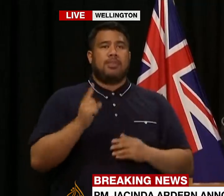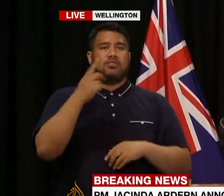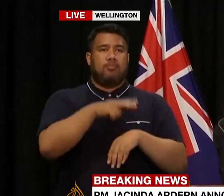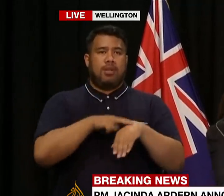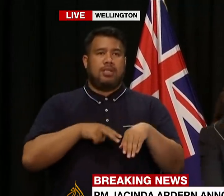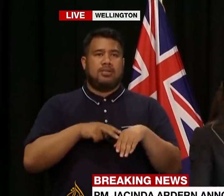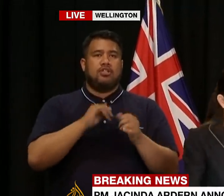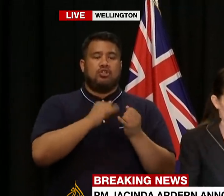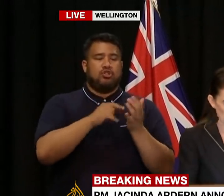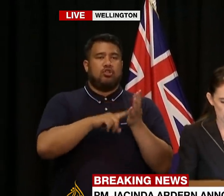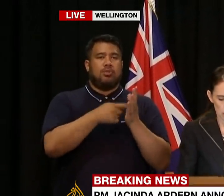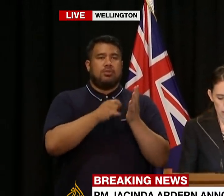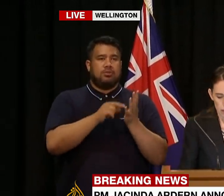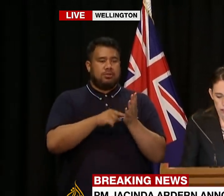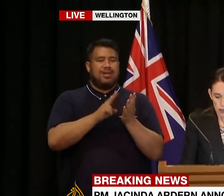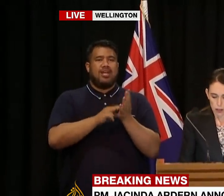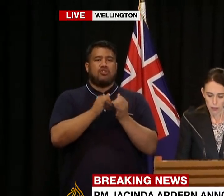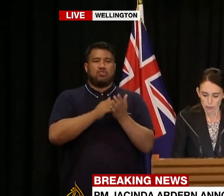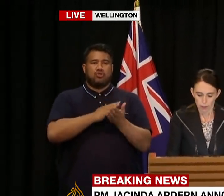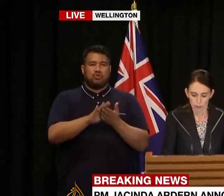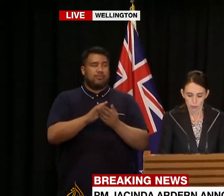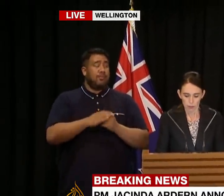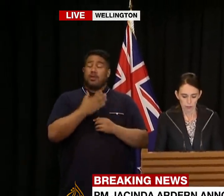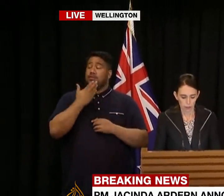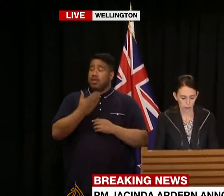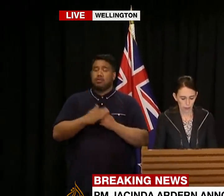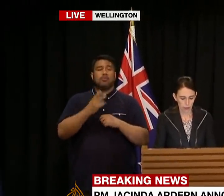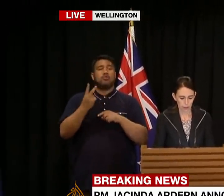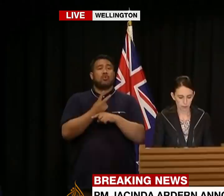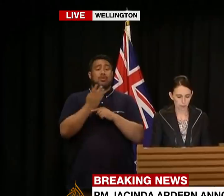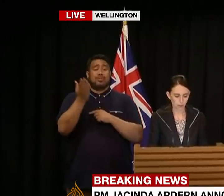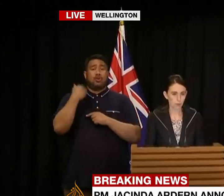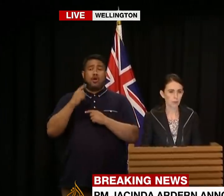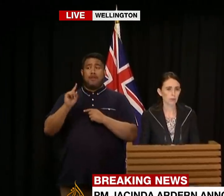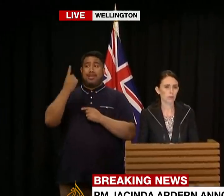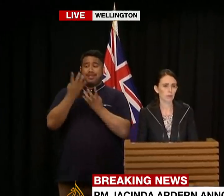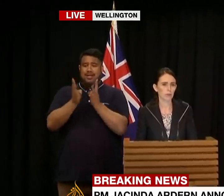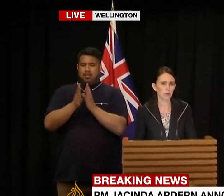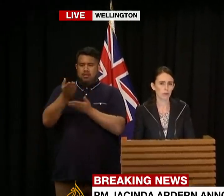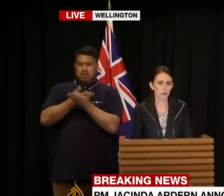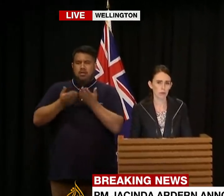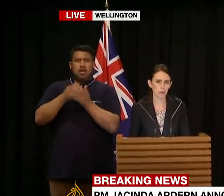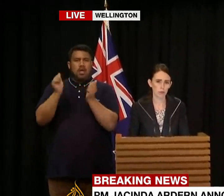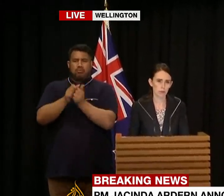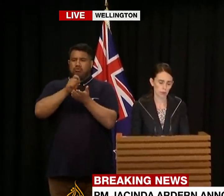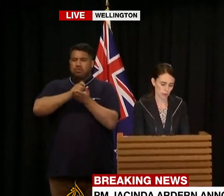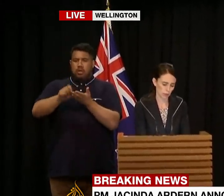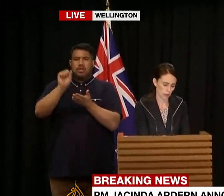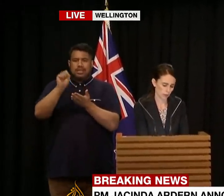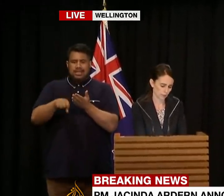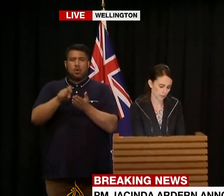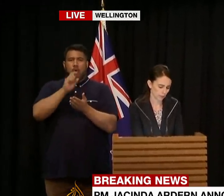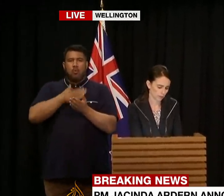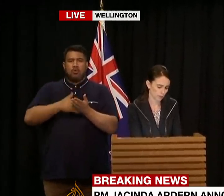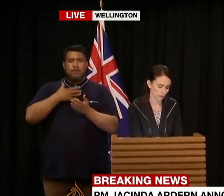Police. Thank you, Prime Minister. 2 hours ago, I was amongst a group of ministers who signed off on the order which tightens the law on the sale